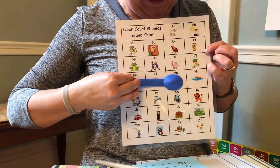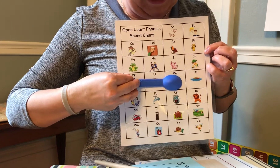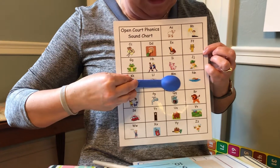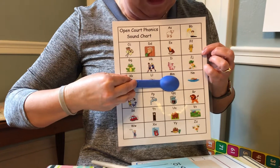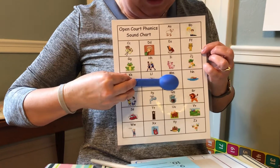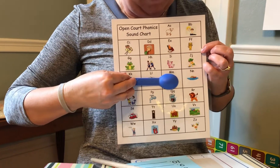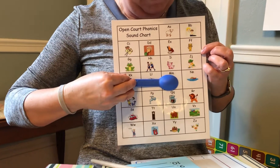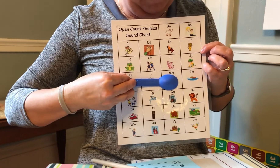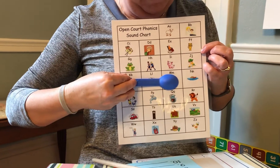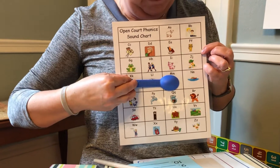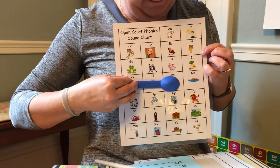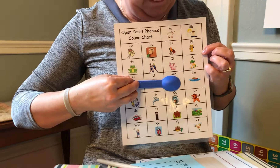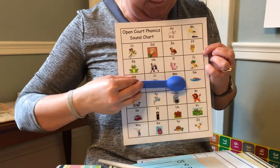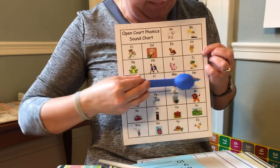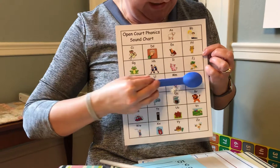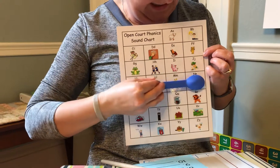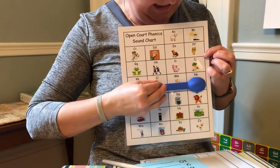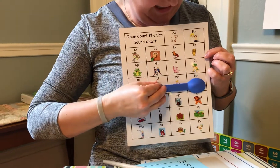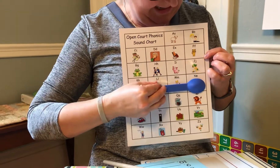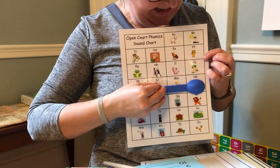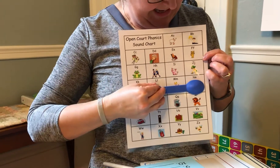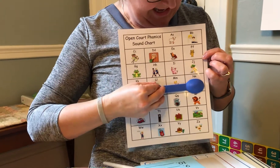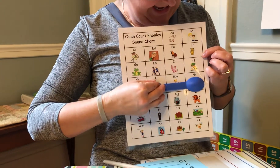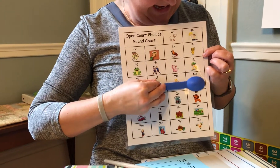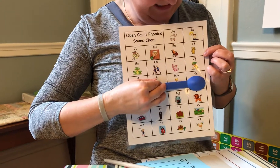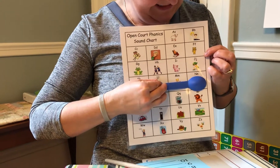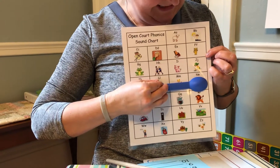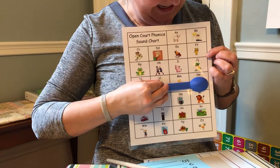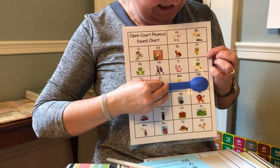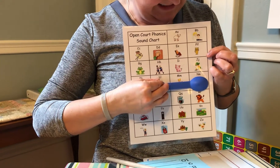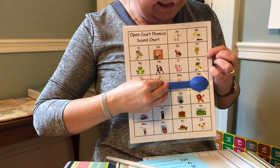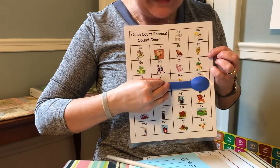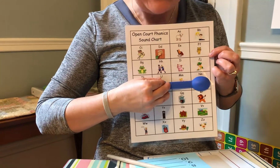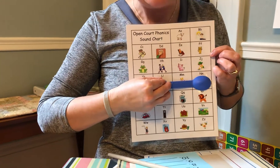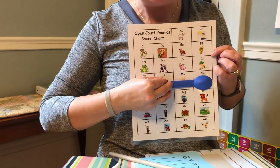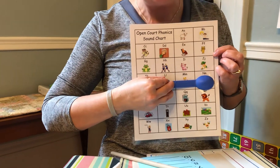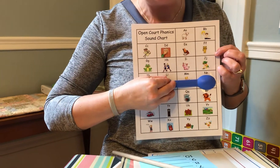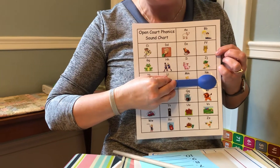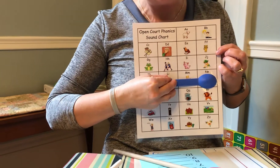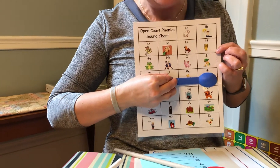says M, N says N,